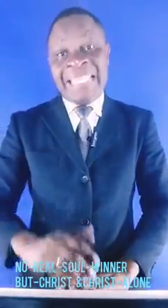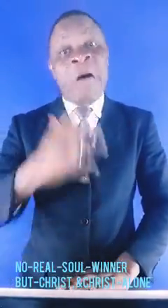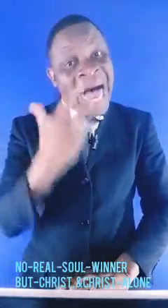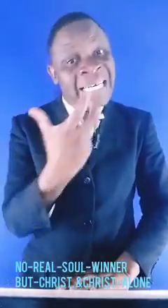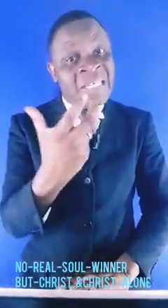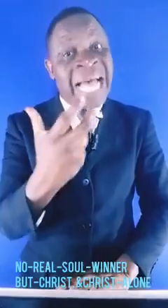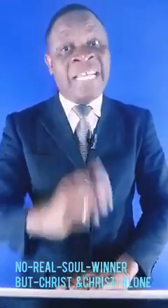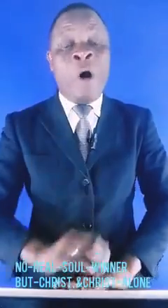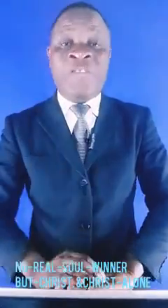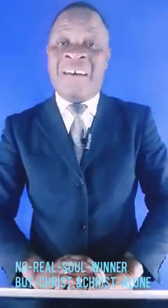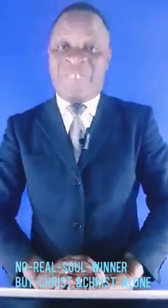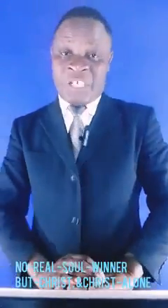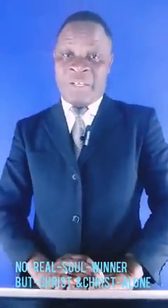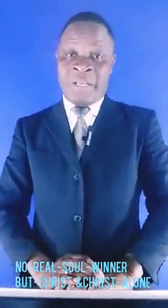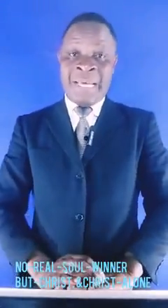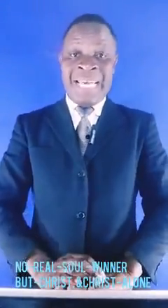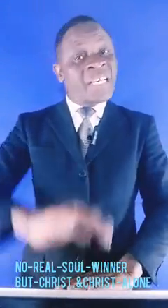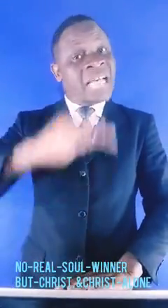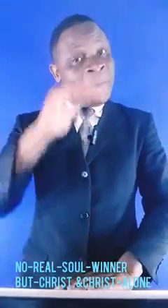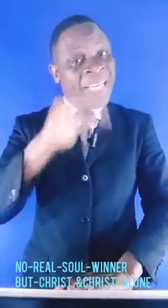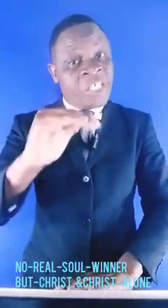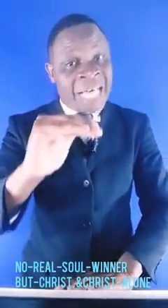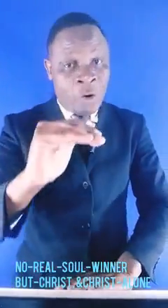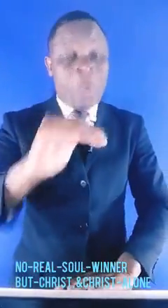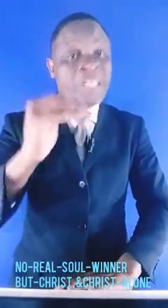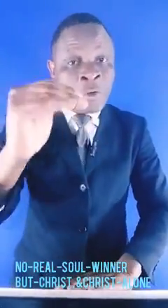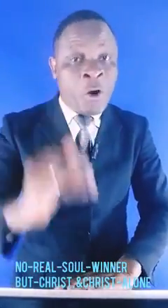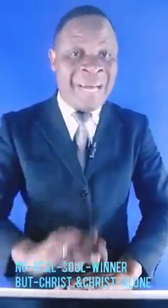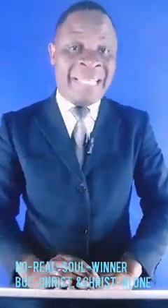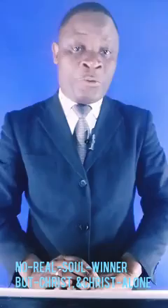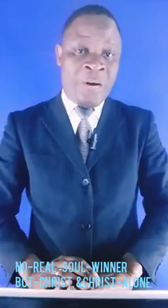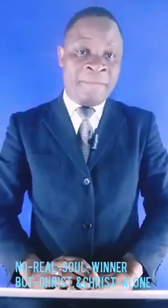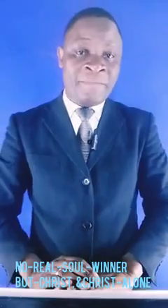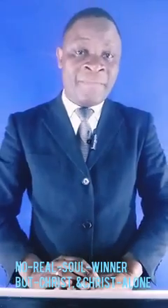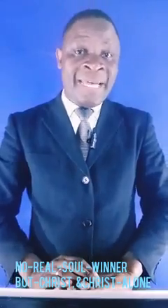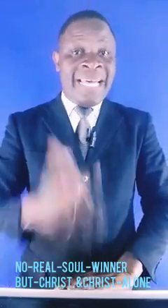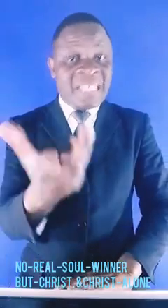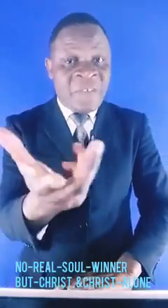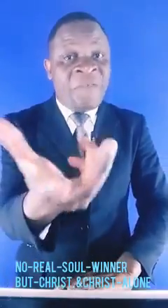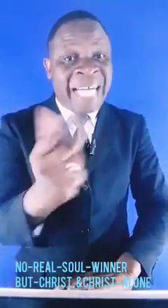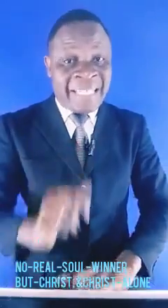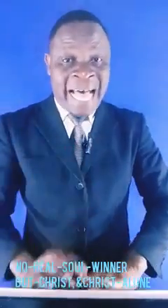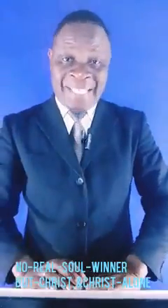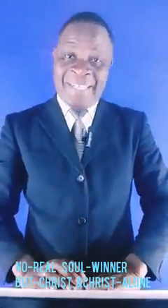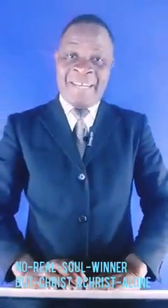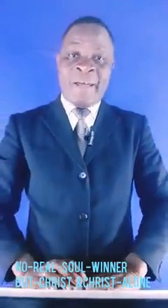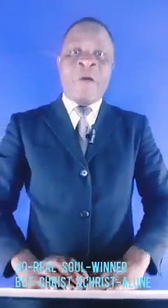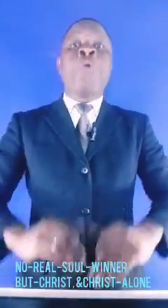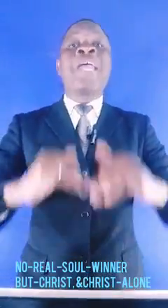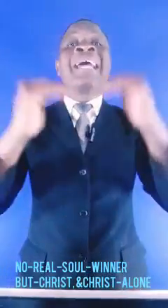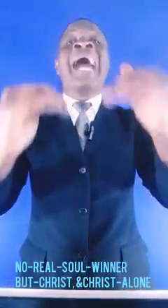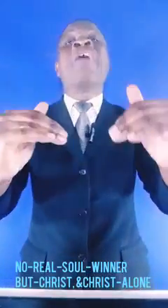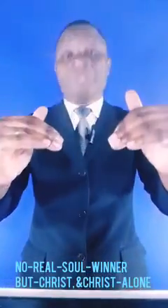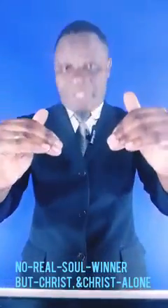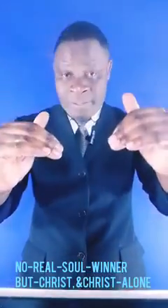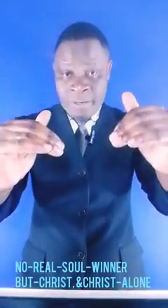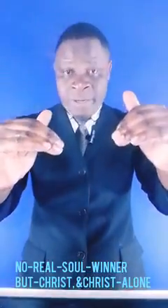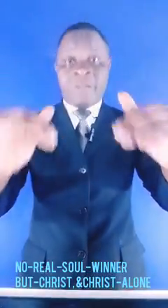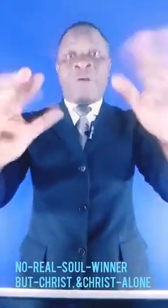our understanding of salvation is a bit shallow, we need to grow in that one, is the fact that we count those